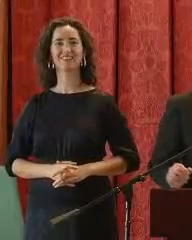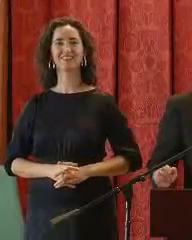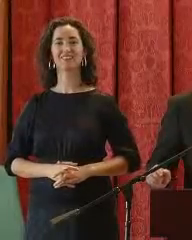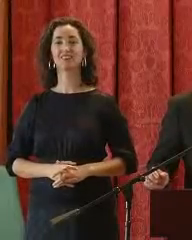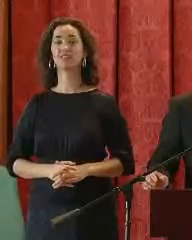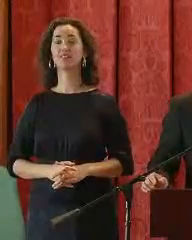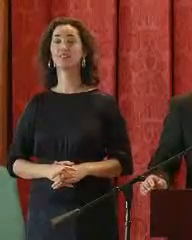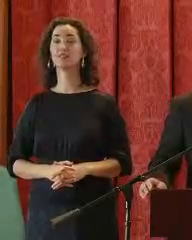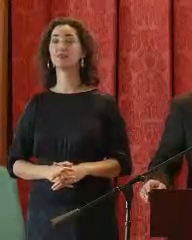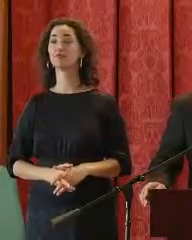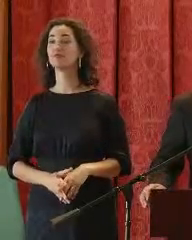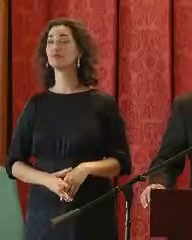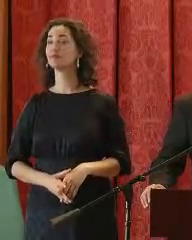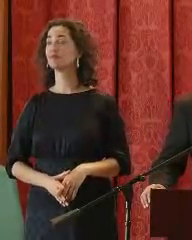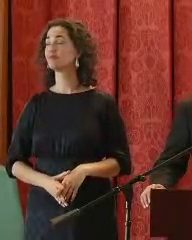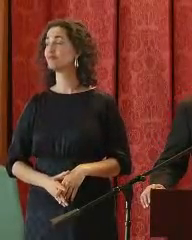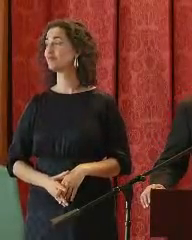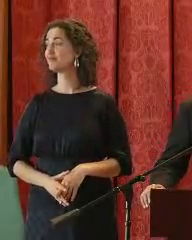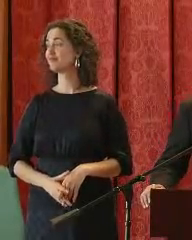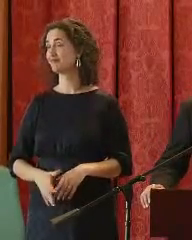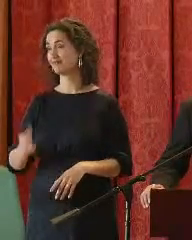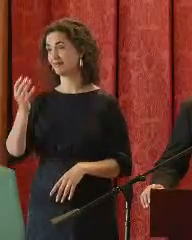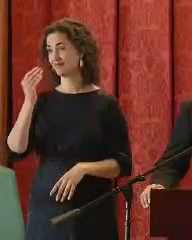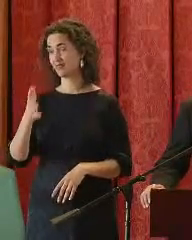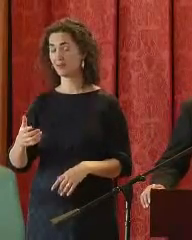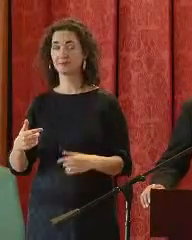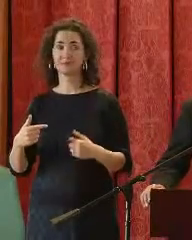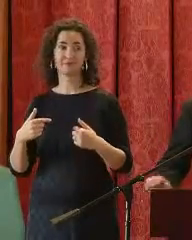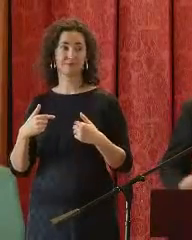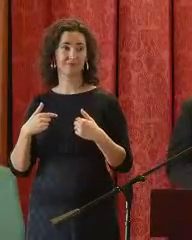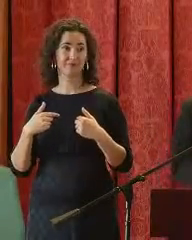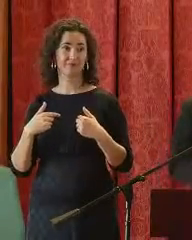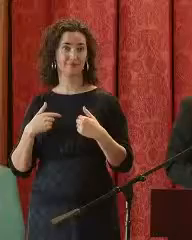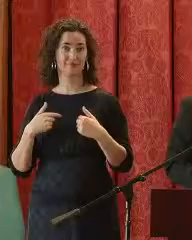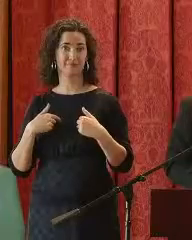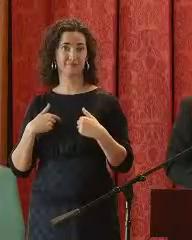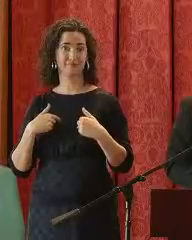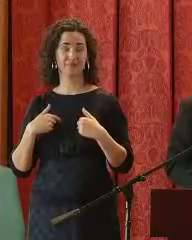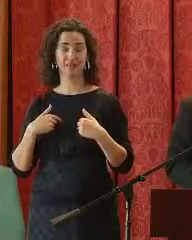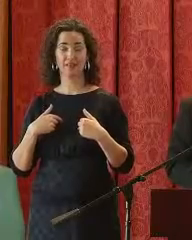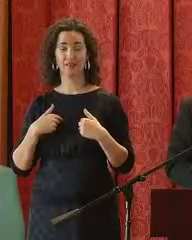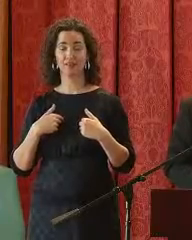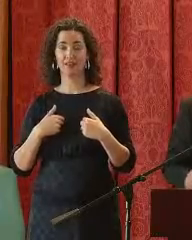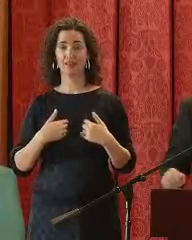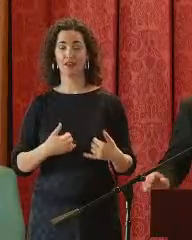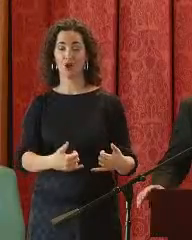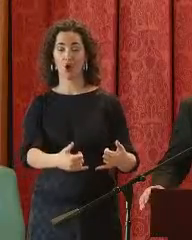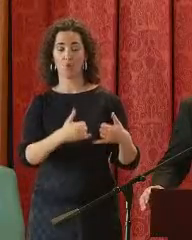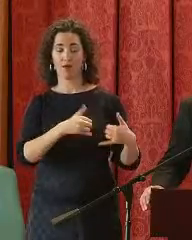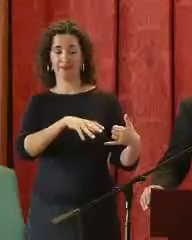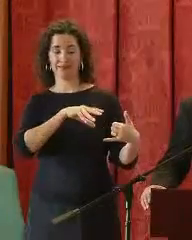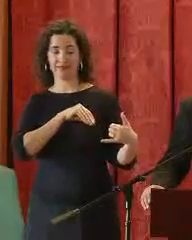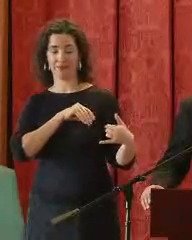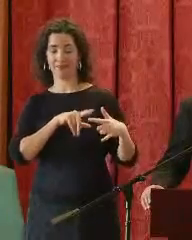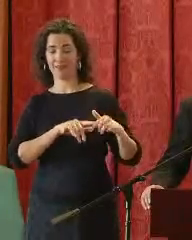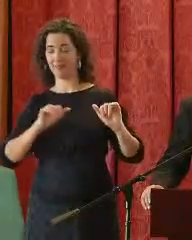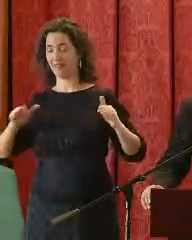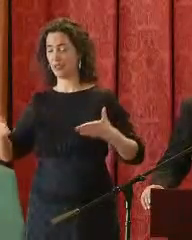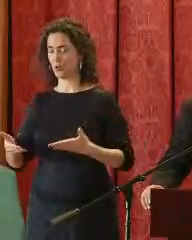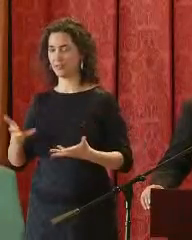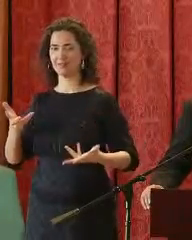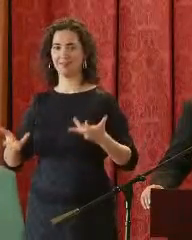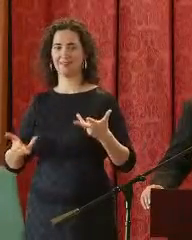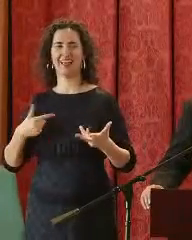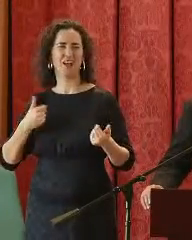It is really hard for me to introduce when I'm accepting the award, so I will do my best.